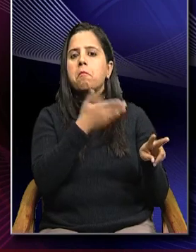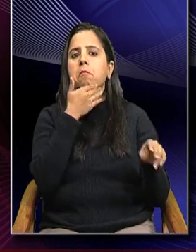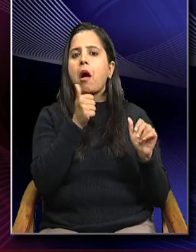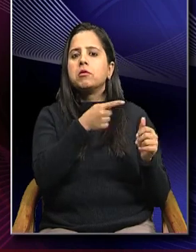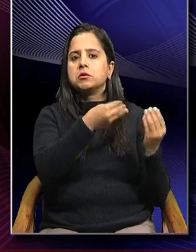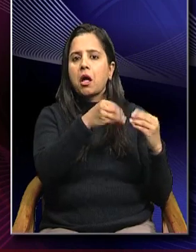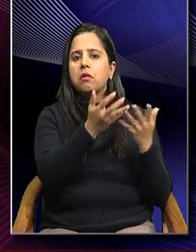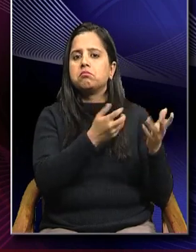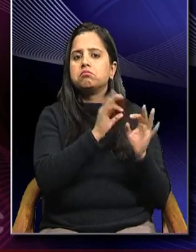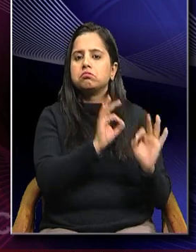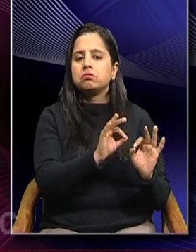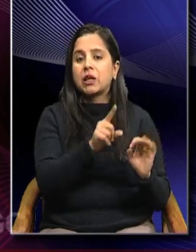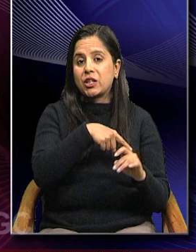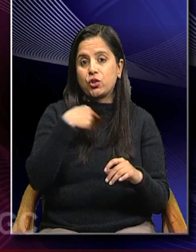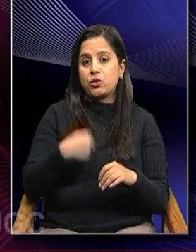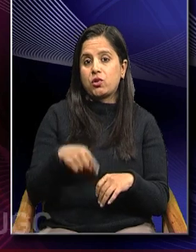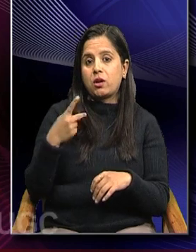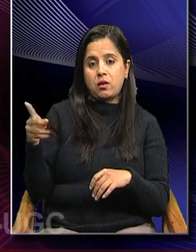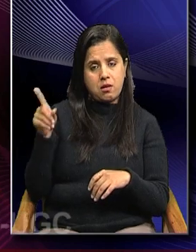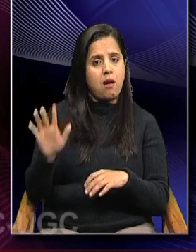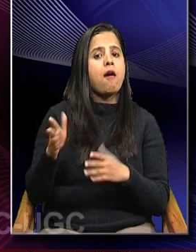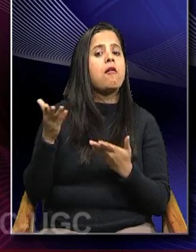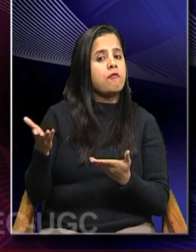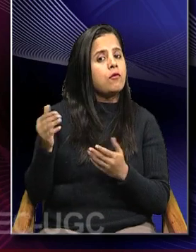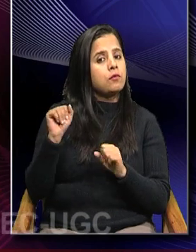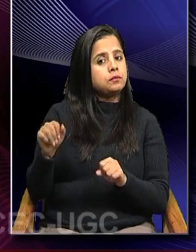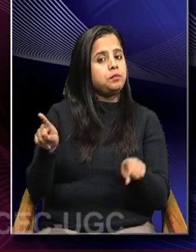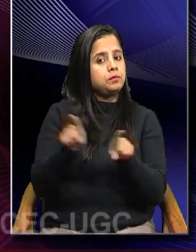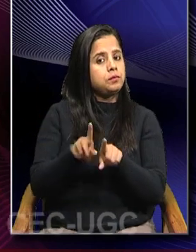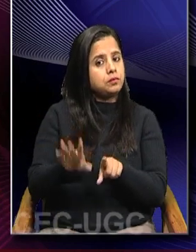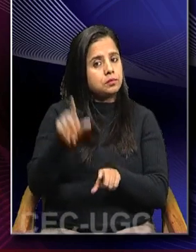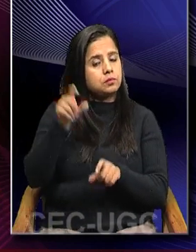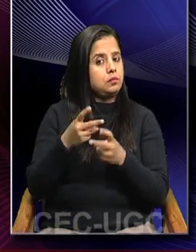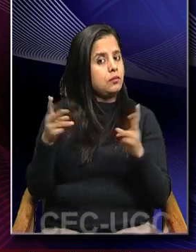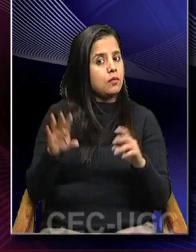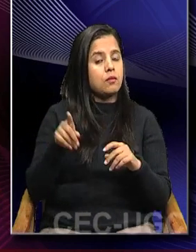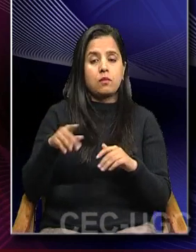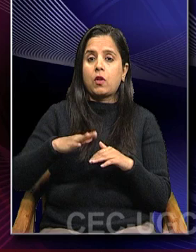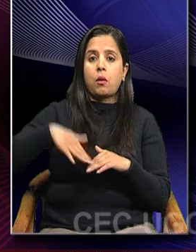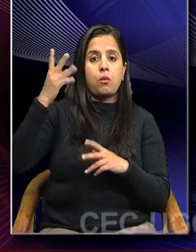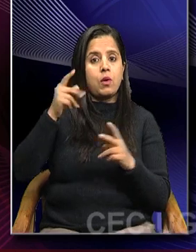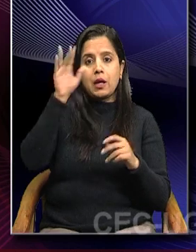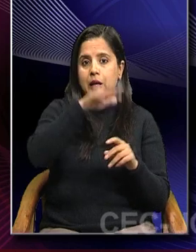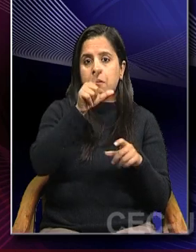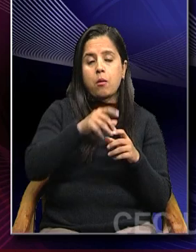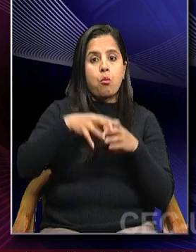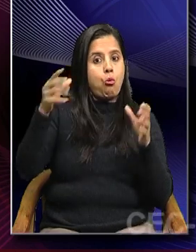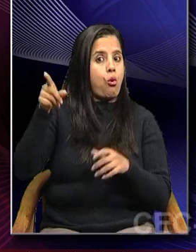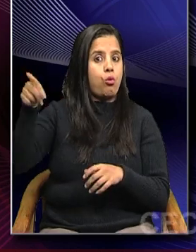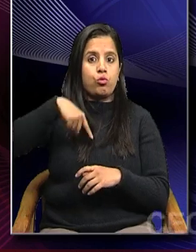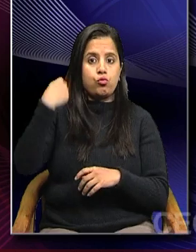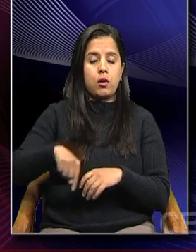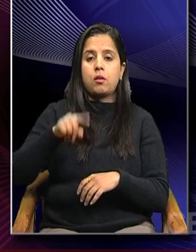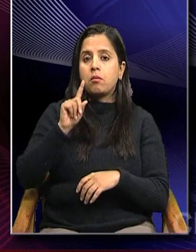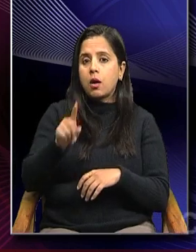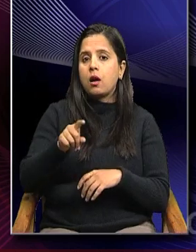market. Although China does have the same kind of population, even the greater than India's population, but if we talk